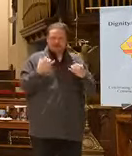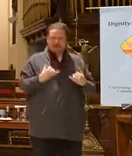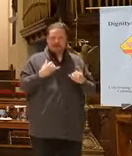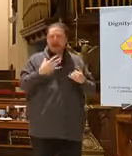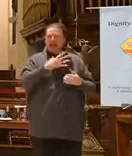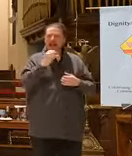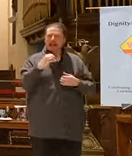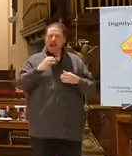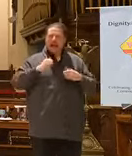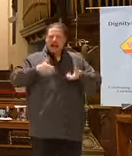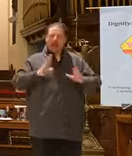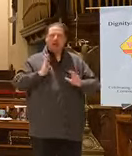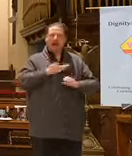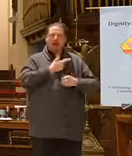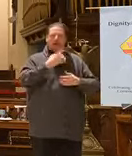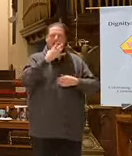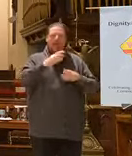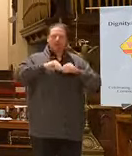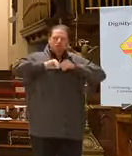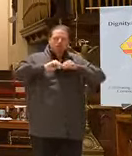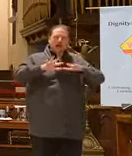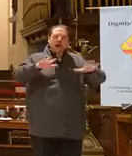light shine before others.